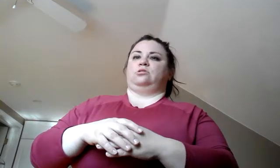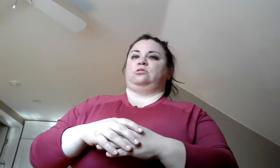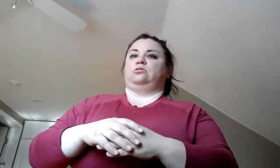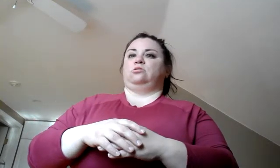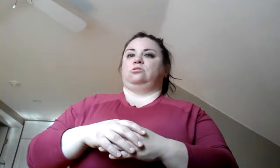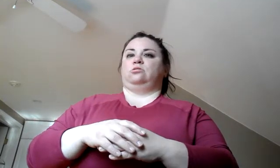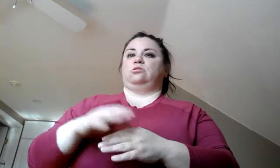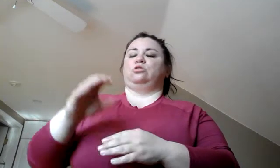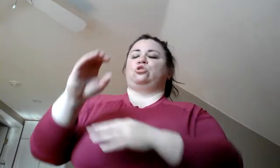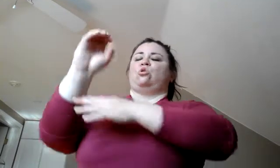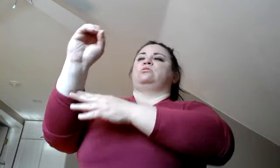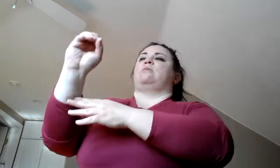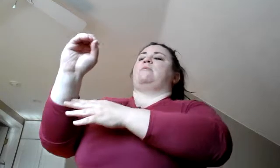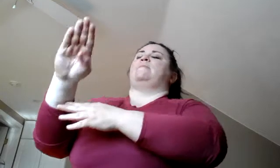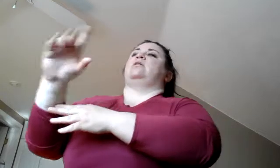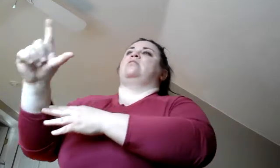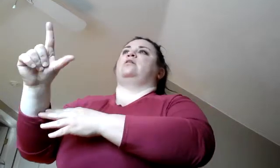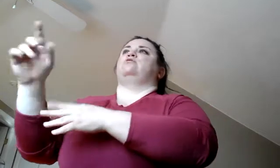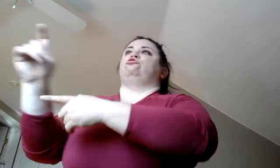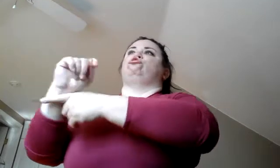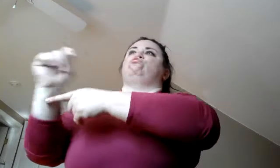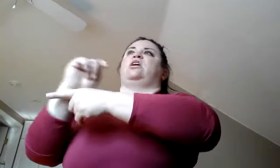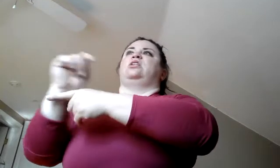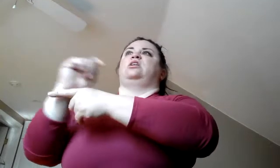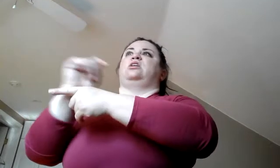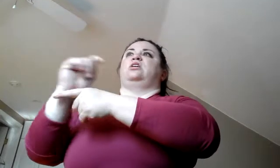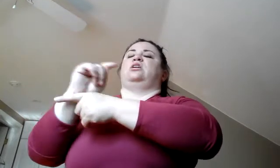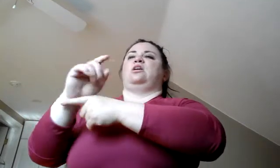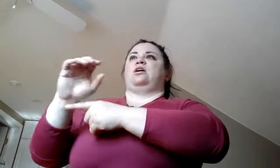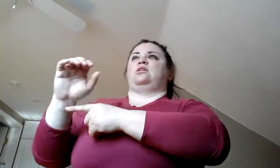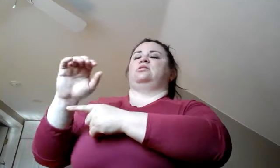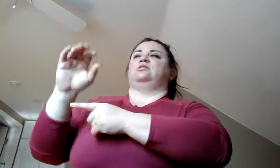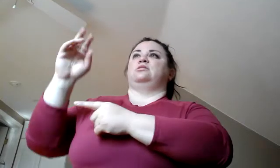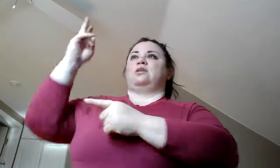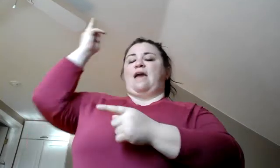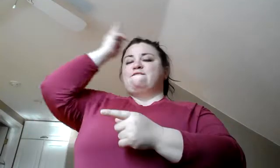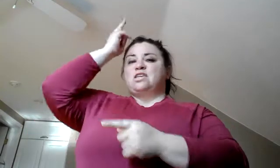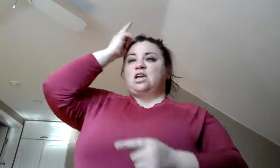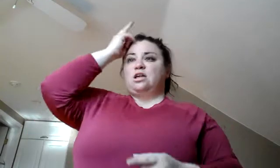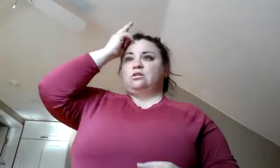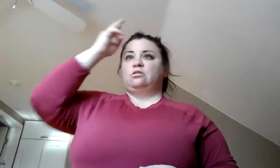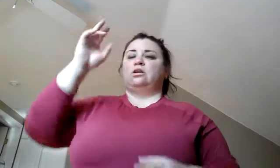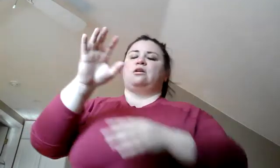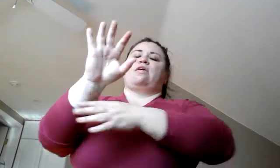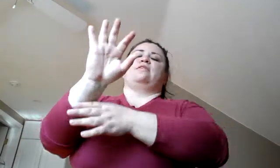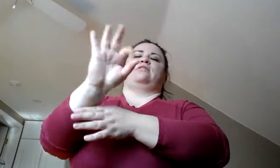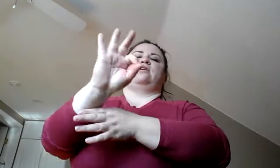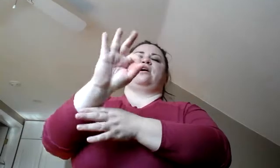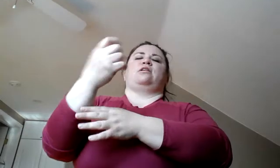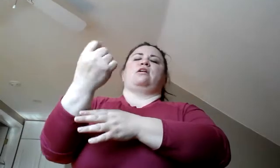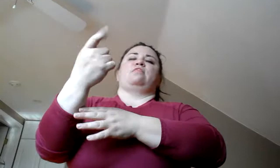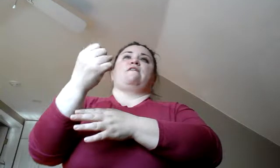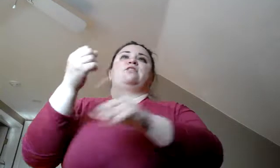Osama bin Laden is training in Afghanistan, and that's where the 9/11 attacks were planned. And on 9/11,